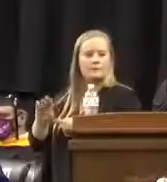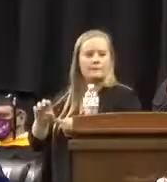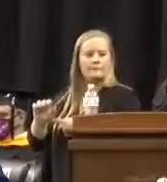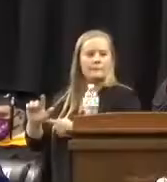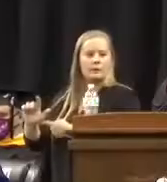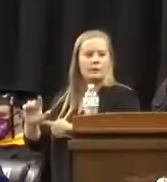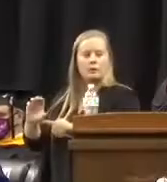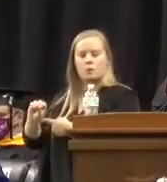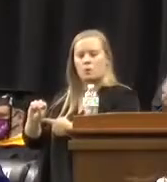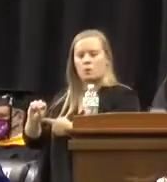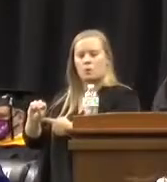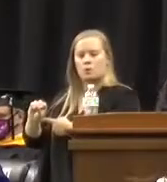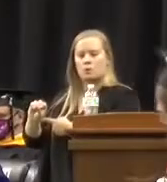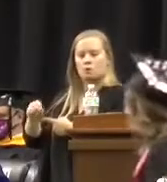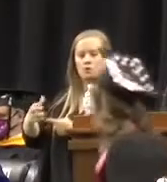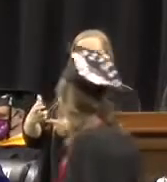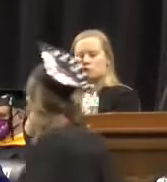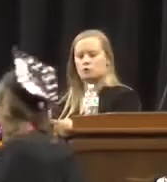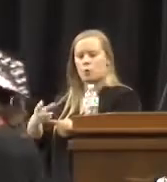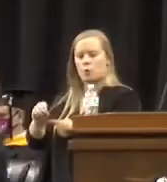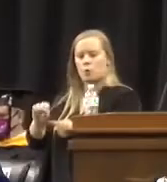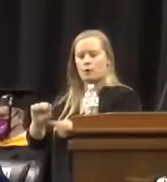Maribel Ochoa.